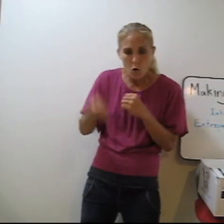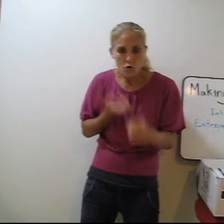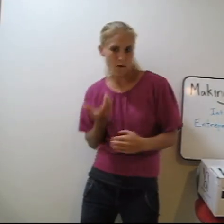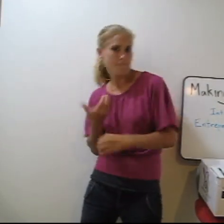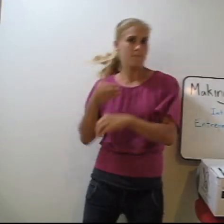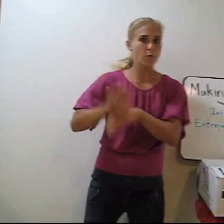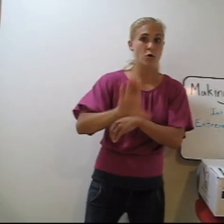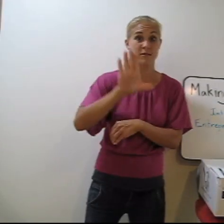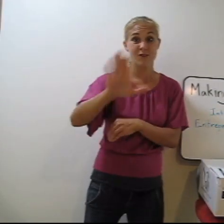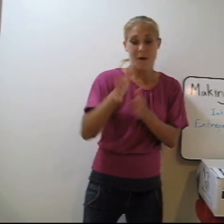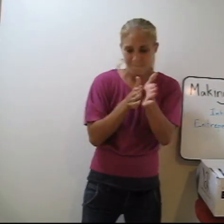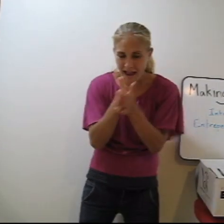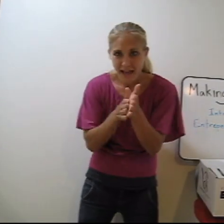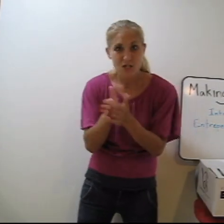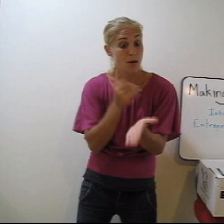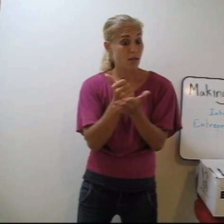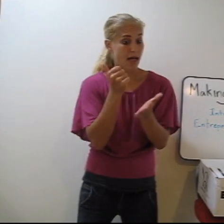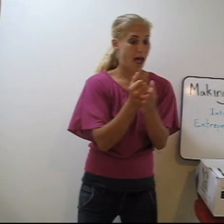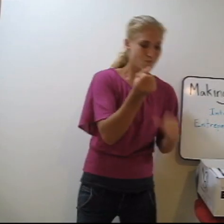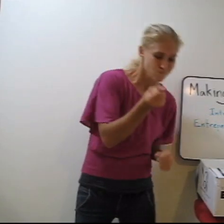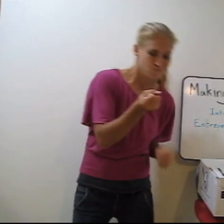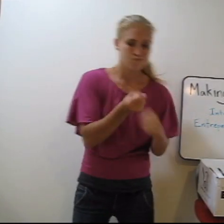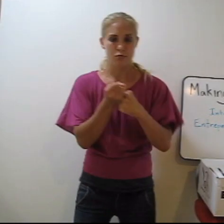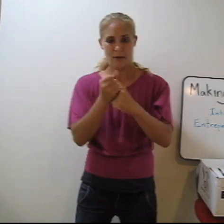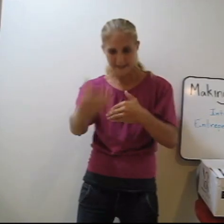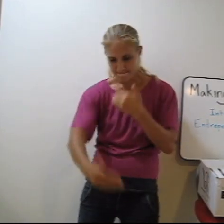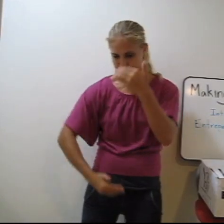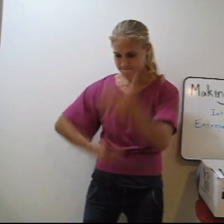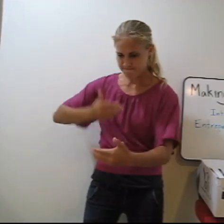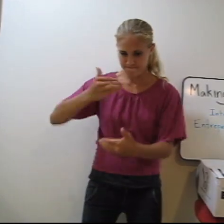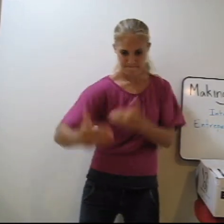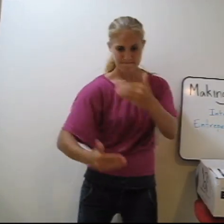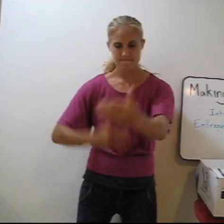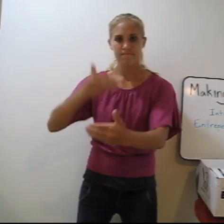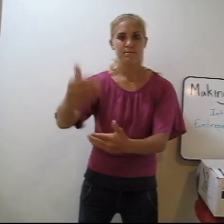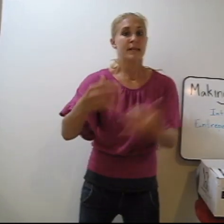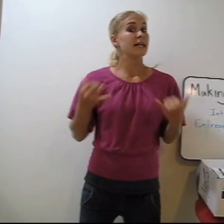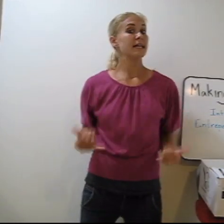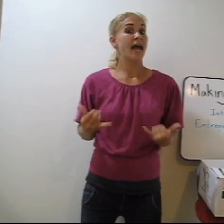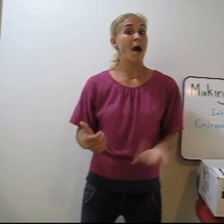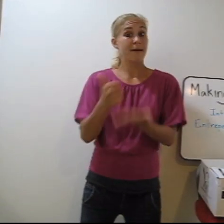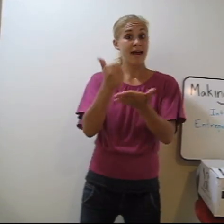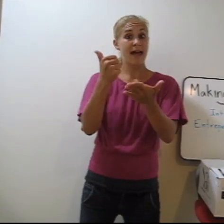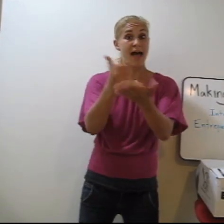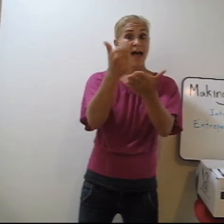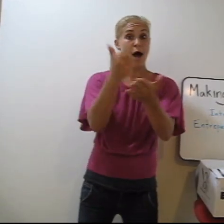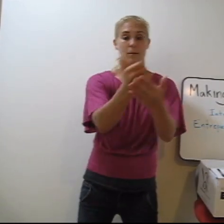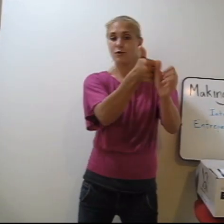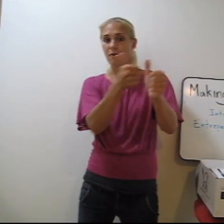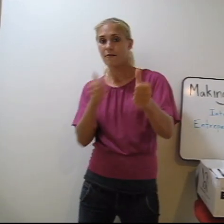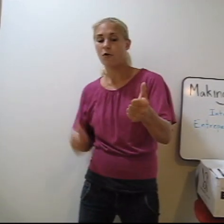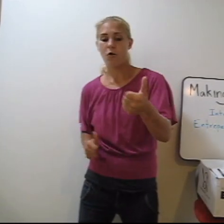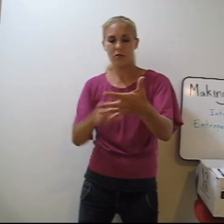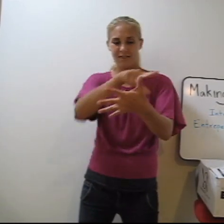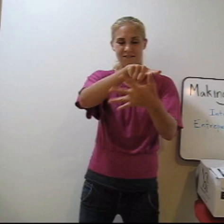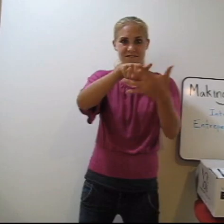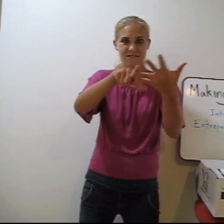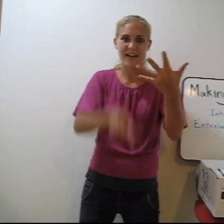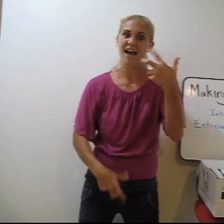that will fuel your engine as you drive forward, I now need to help you avoid what I call the five hidden landmines of